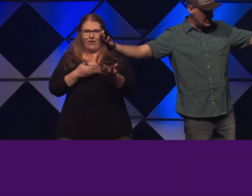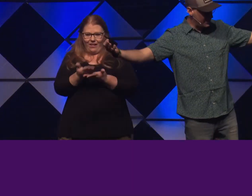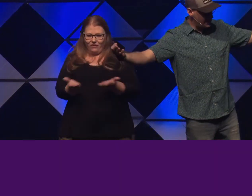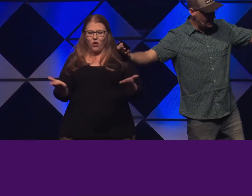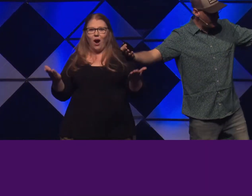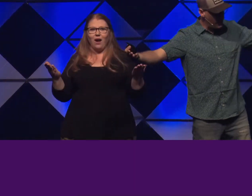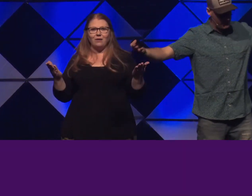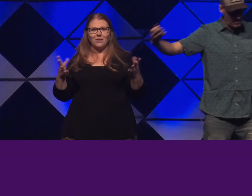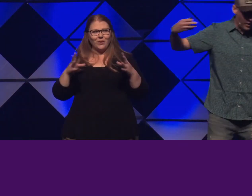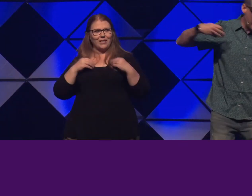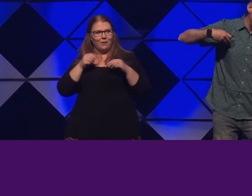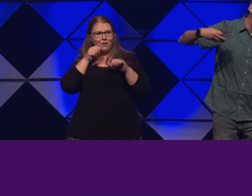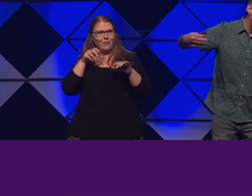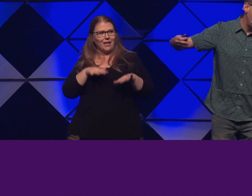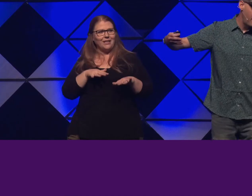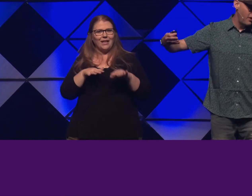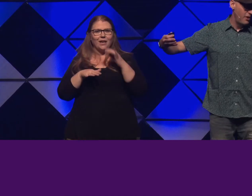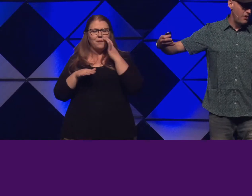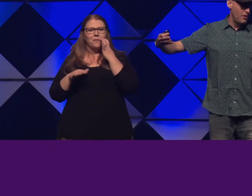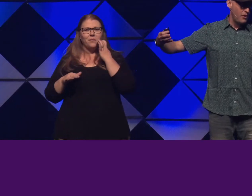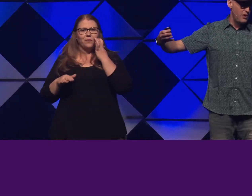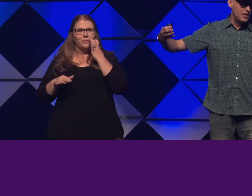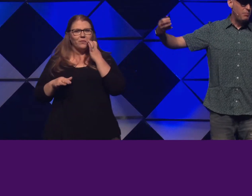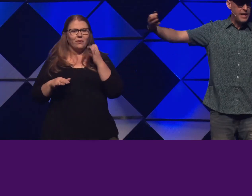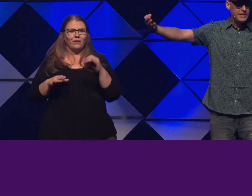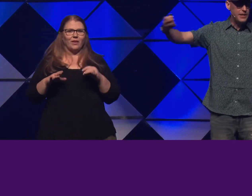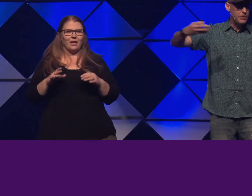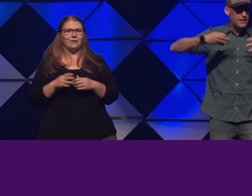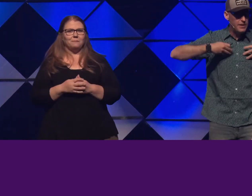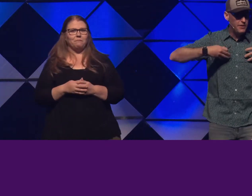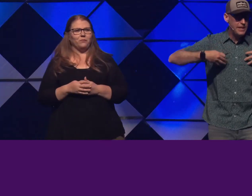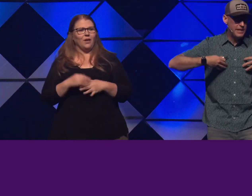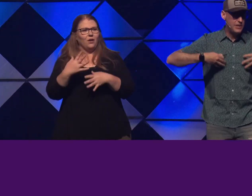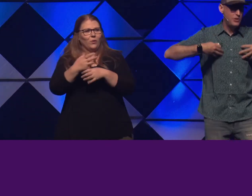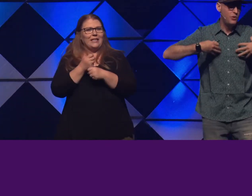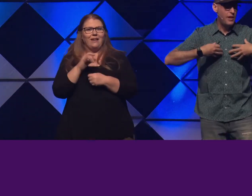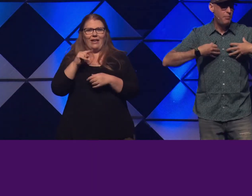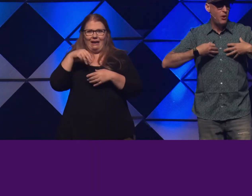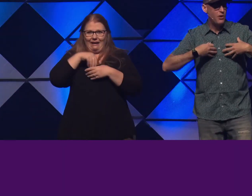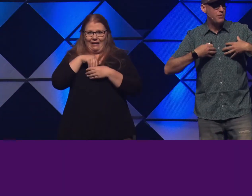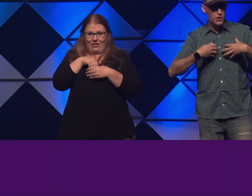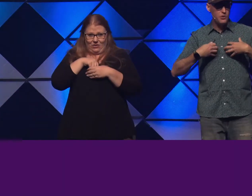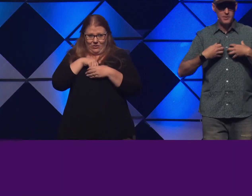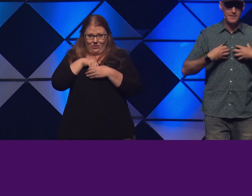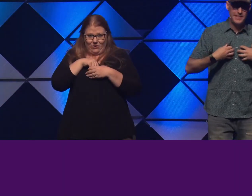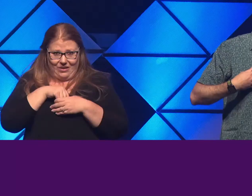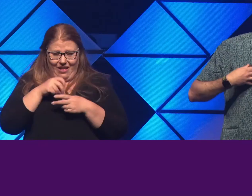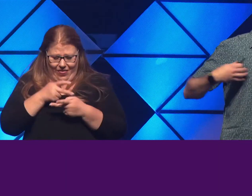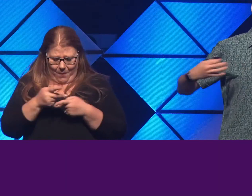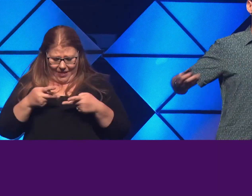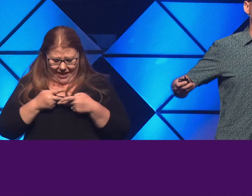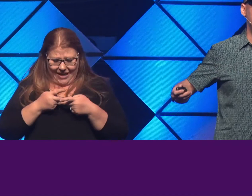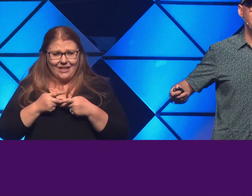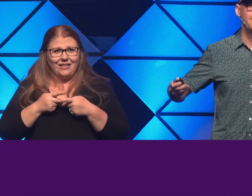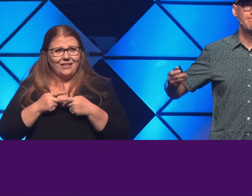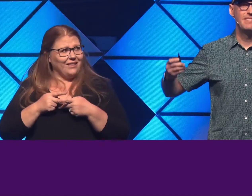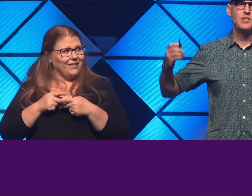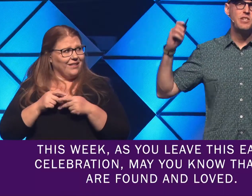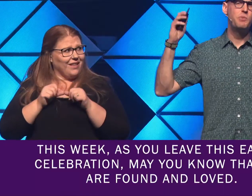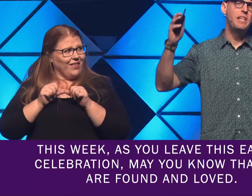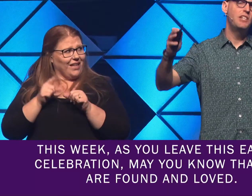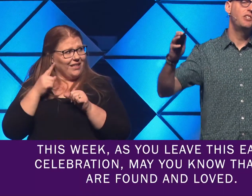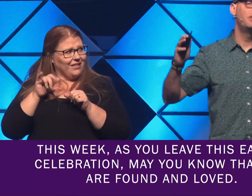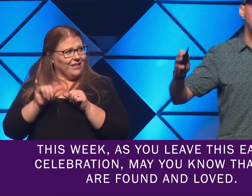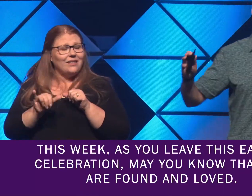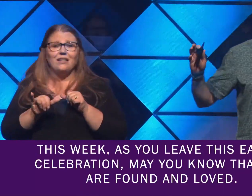arms as just a way of embodying this blessing and receiving it into that part of you that is eternal. So